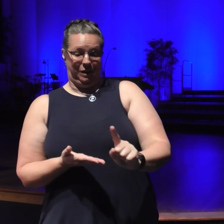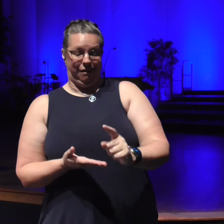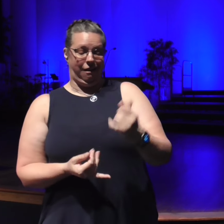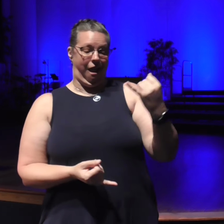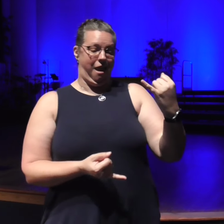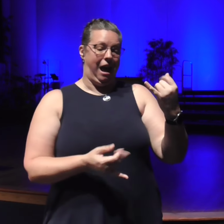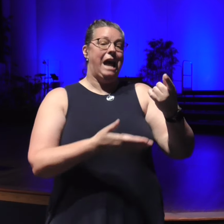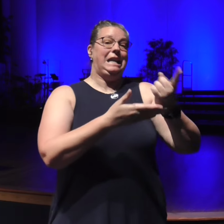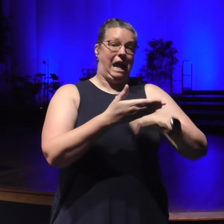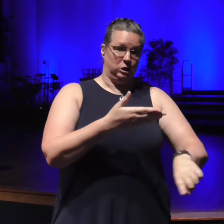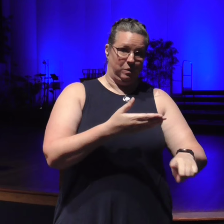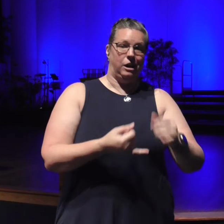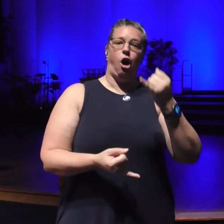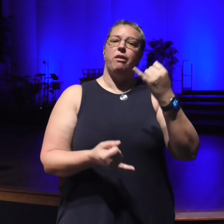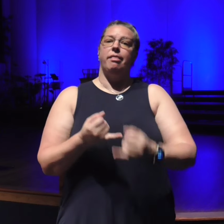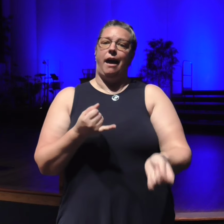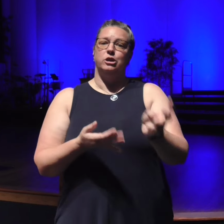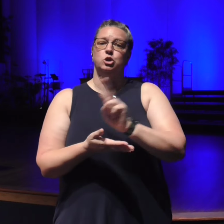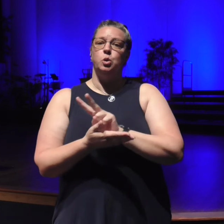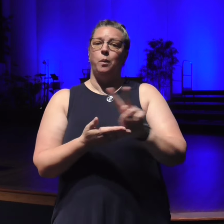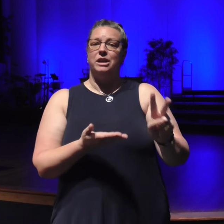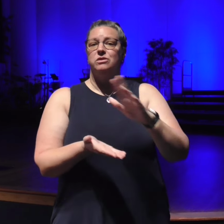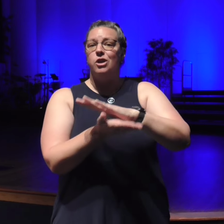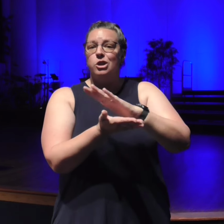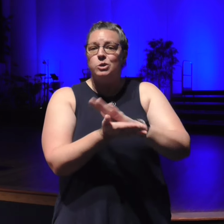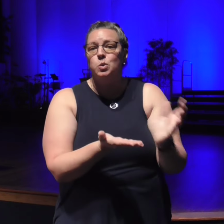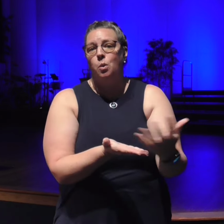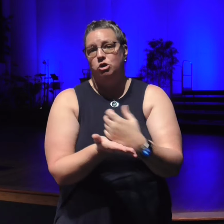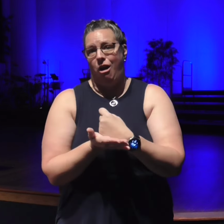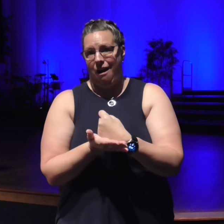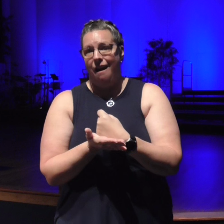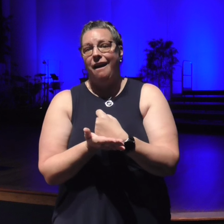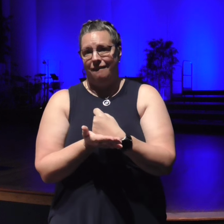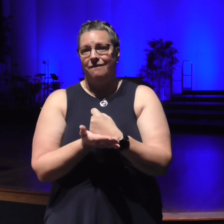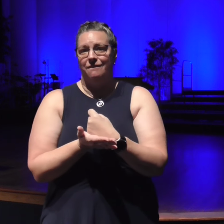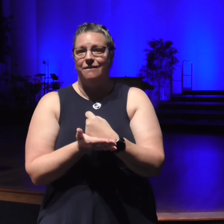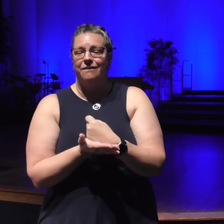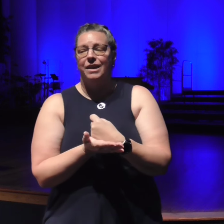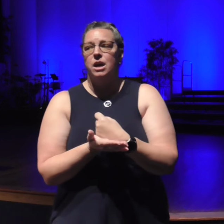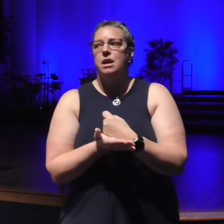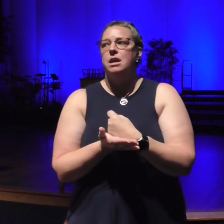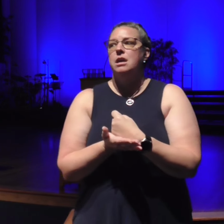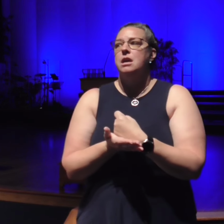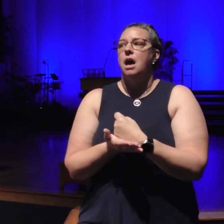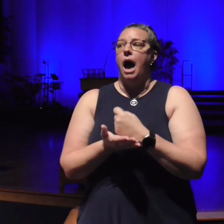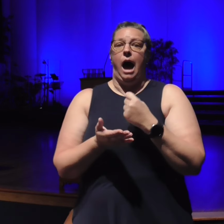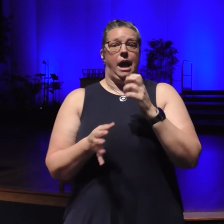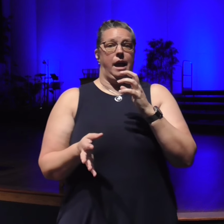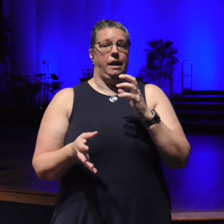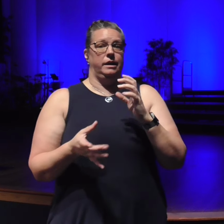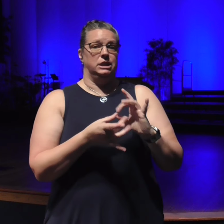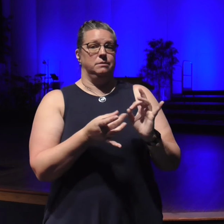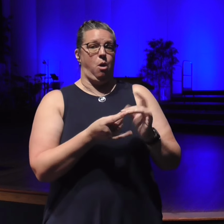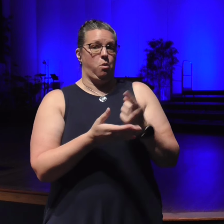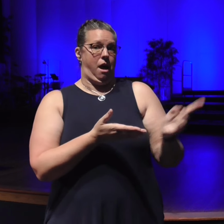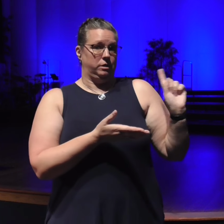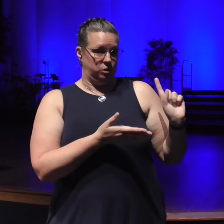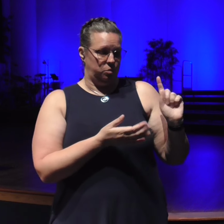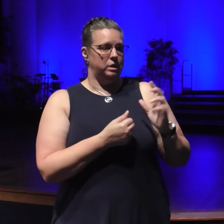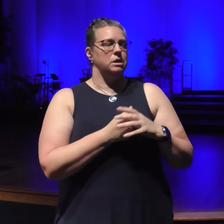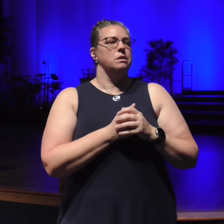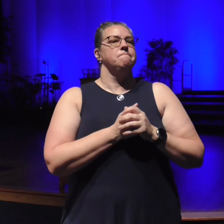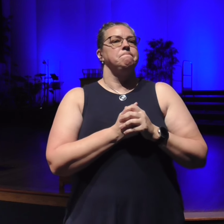2 weeks for our school supply drive. That school supply drive, I spoke last week to it, that